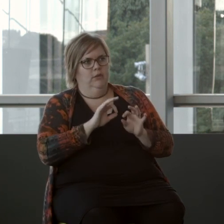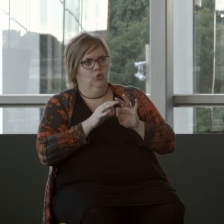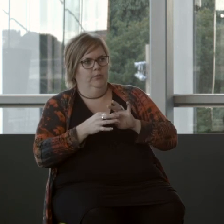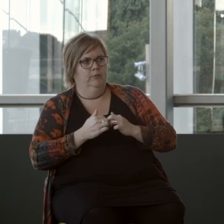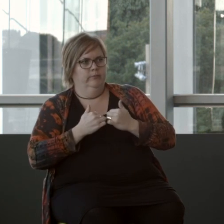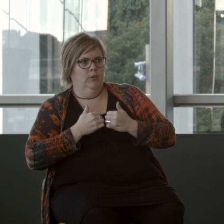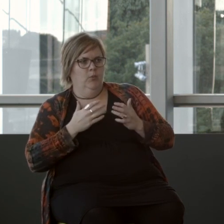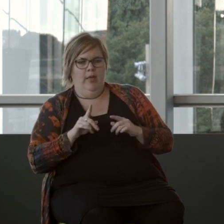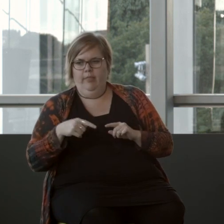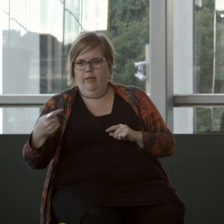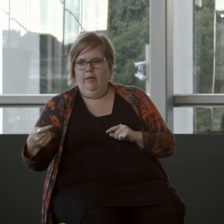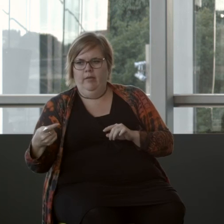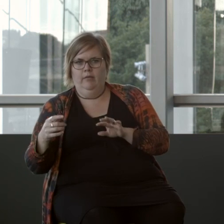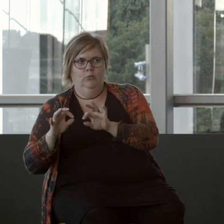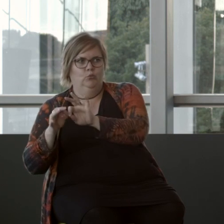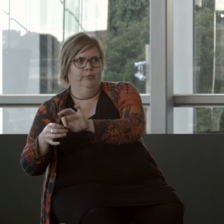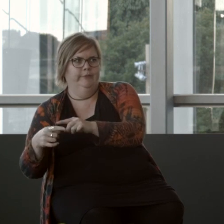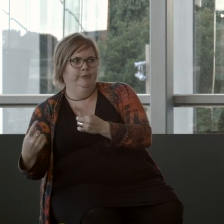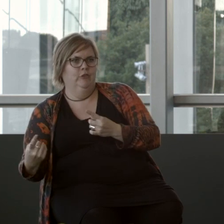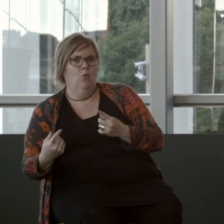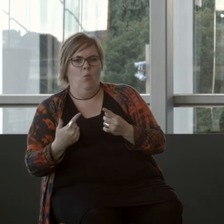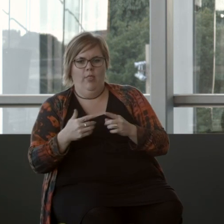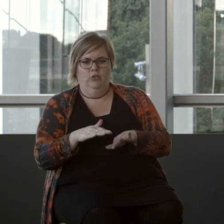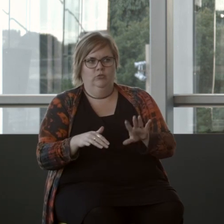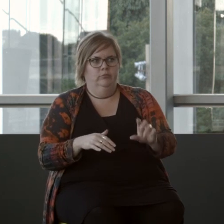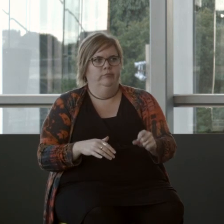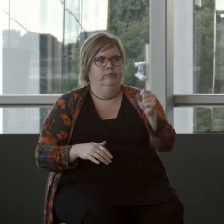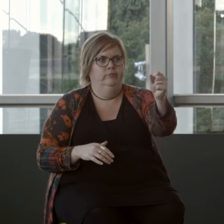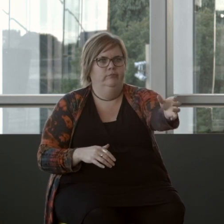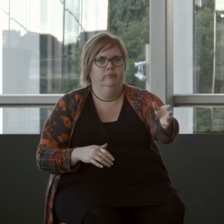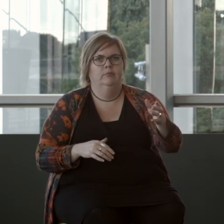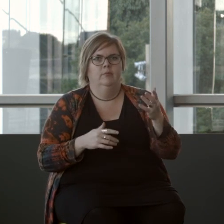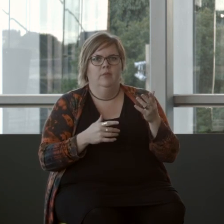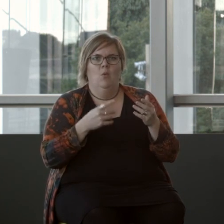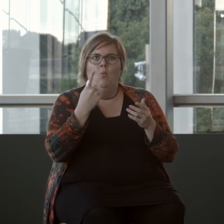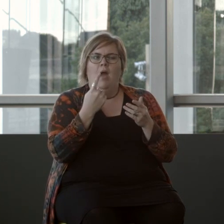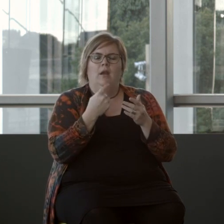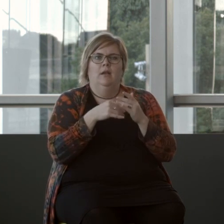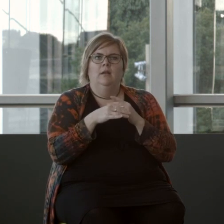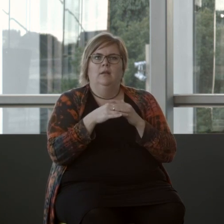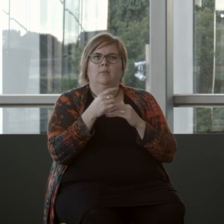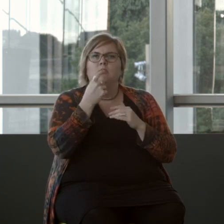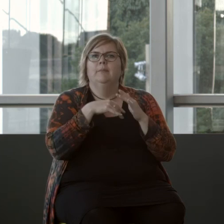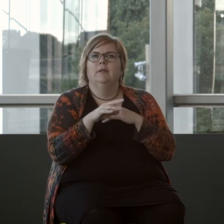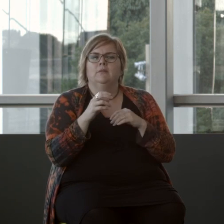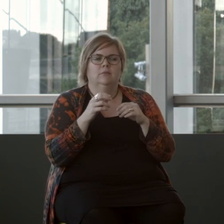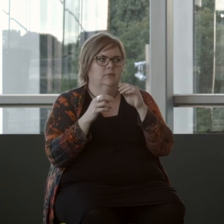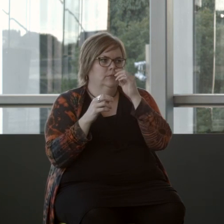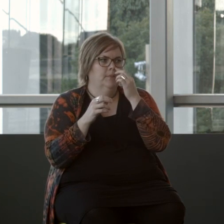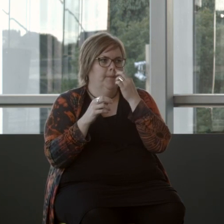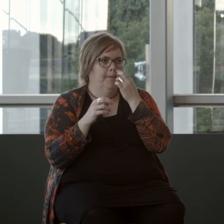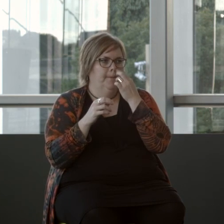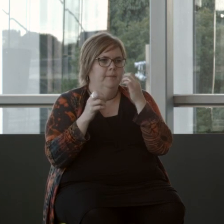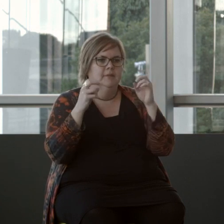they'll put their kids in there doing different things. I did a work at Museum of Brisbane that had a boat in the centre of the work,